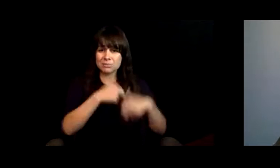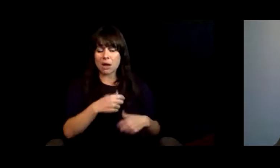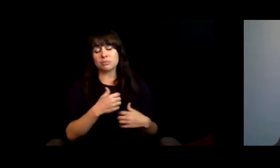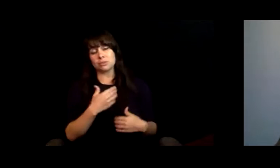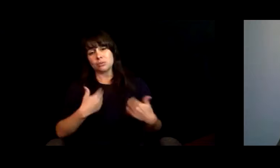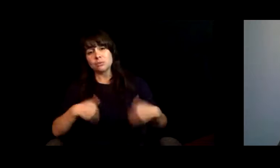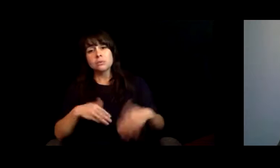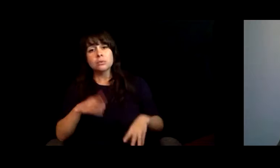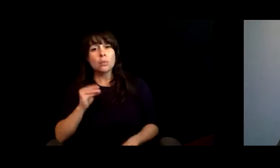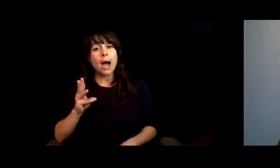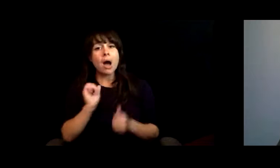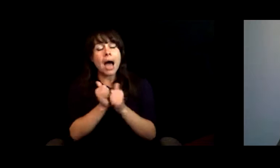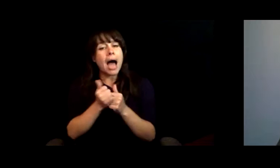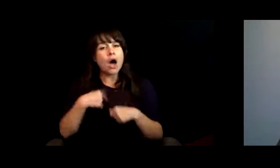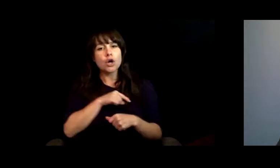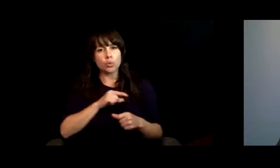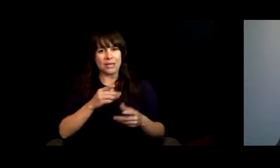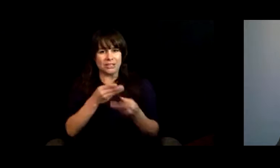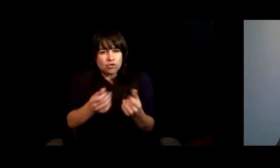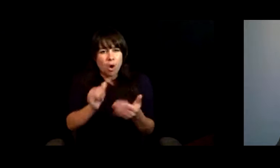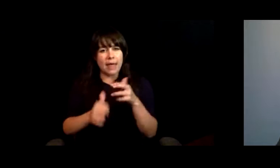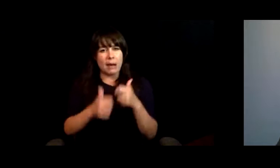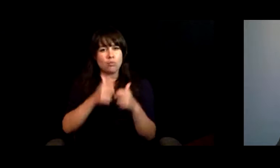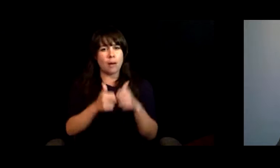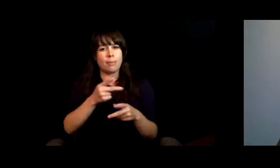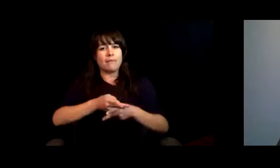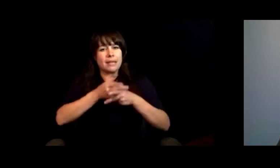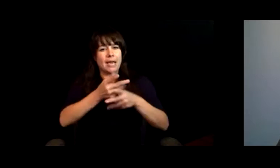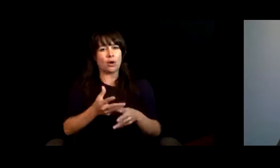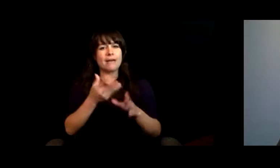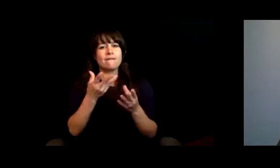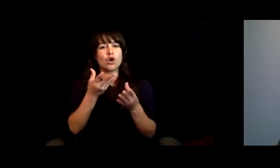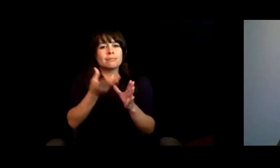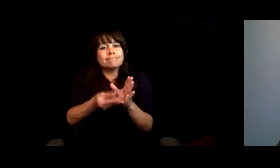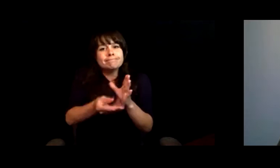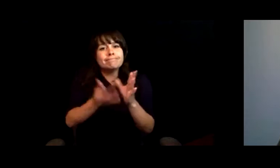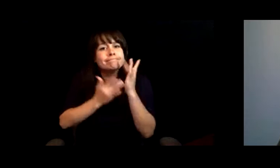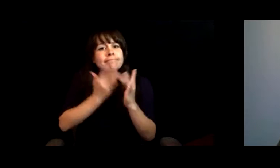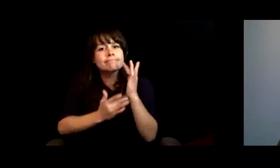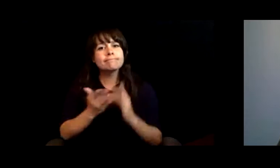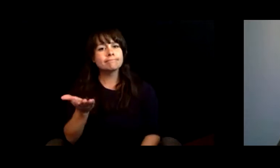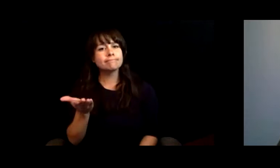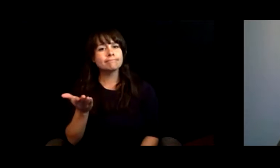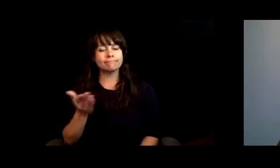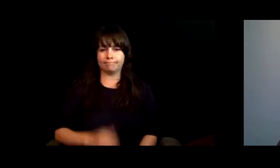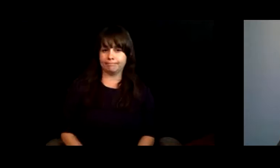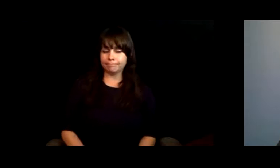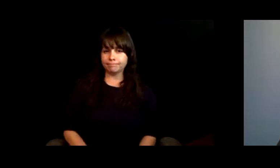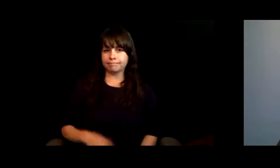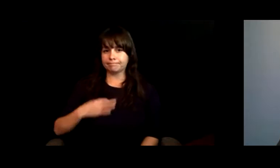for caregivers for people with all kinds of disabilities across the lifespan? And again, first to candidate Hayden. Okay, thank you,